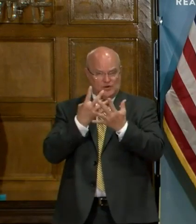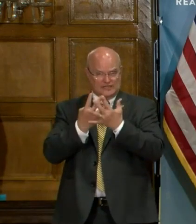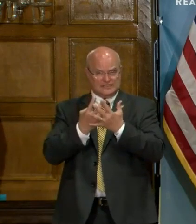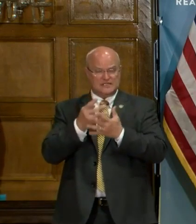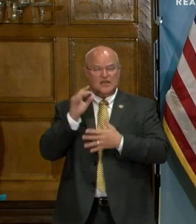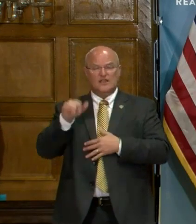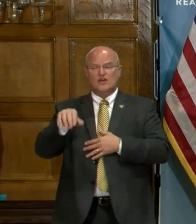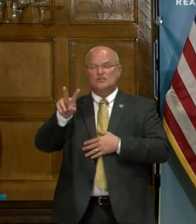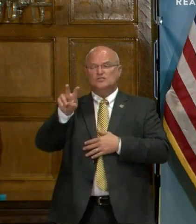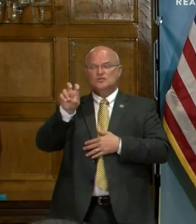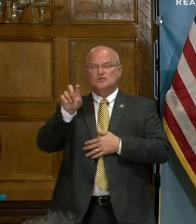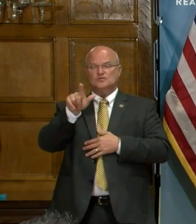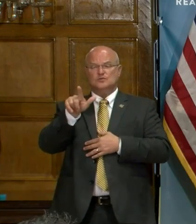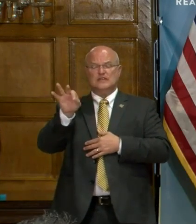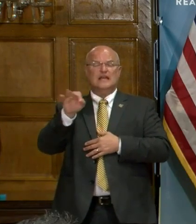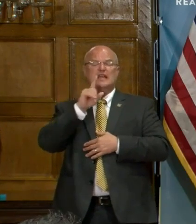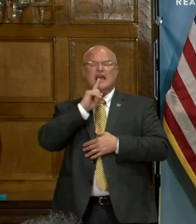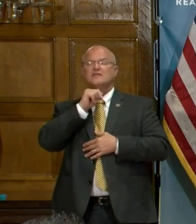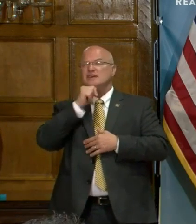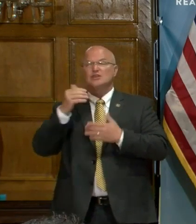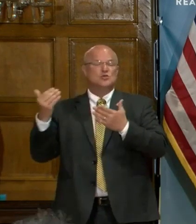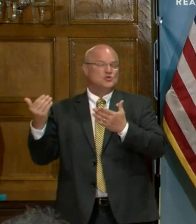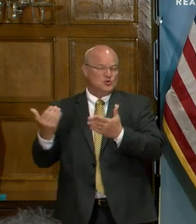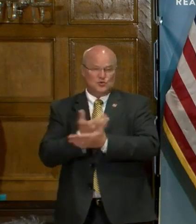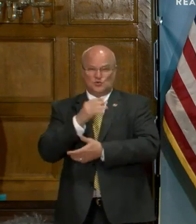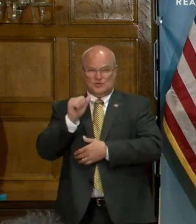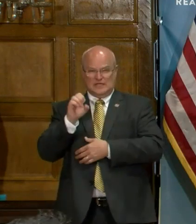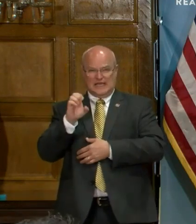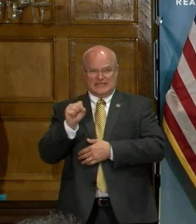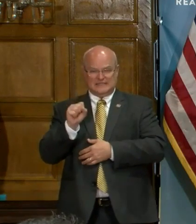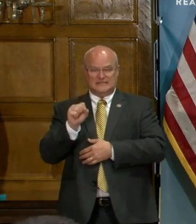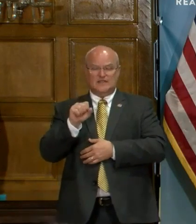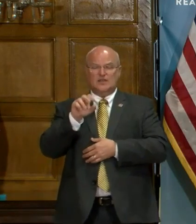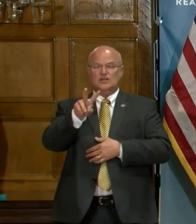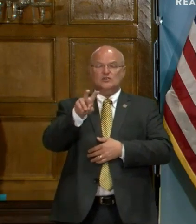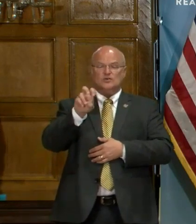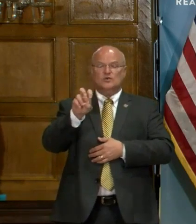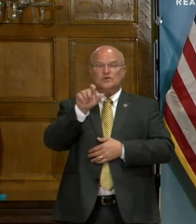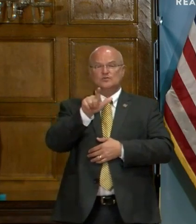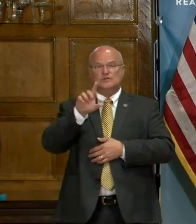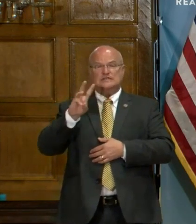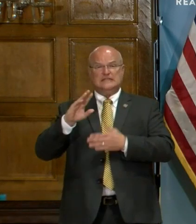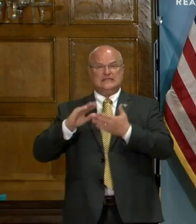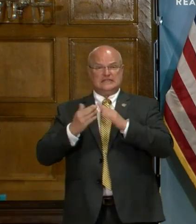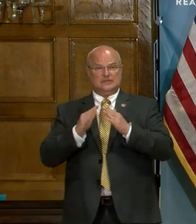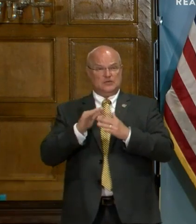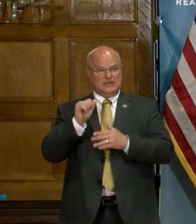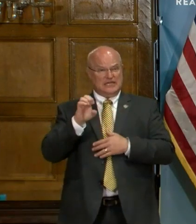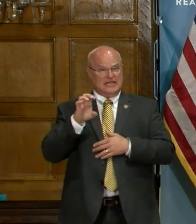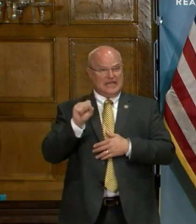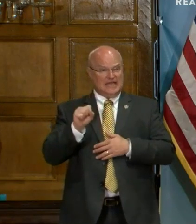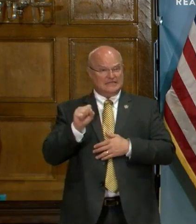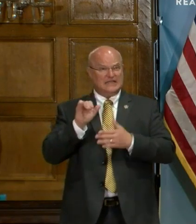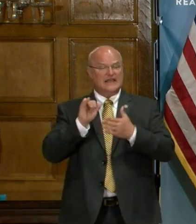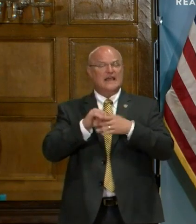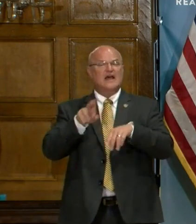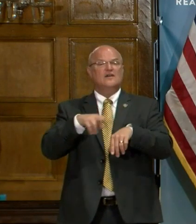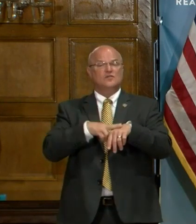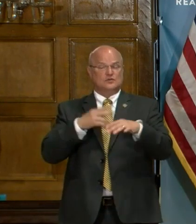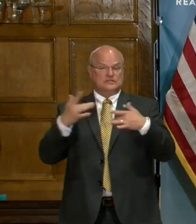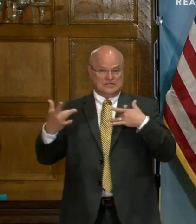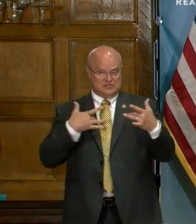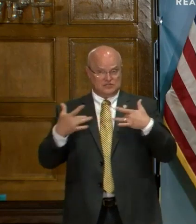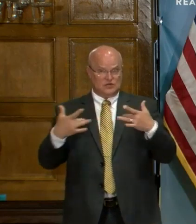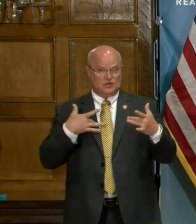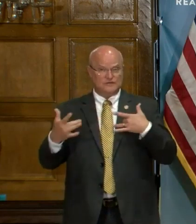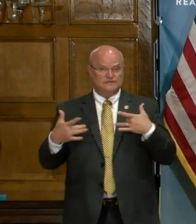those 229 are not actually new cases. The 226 community cases are, of course, a